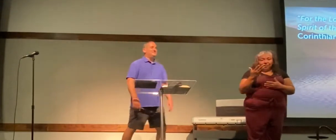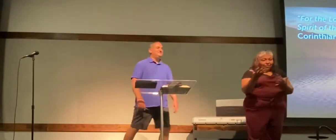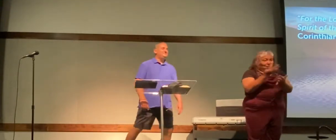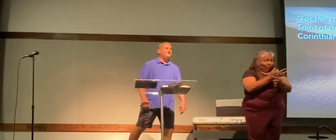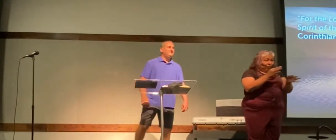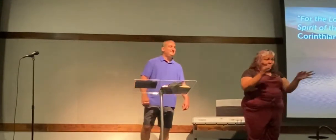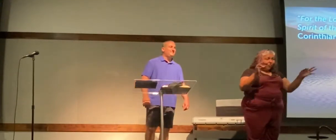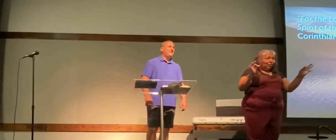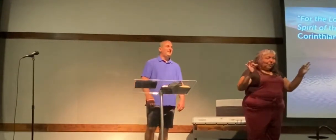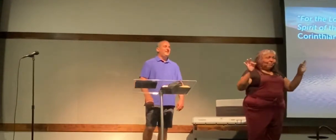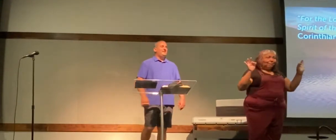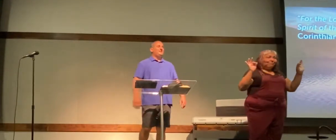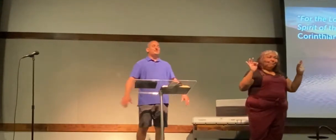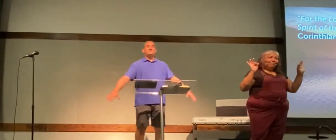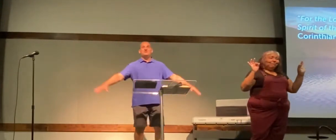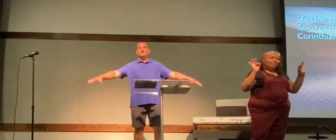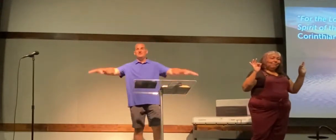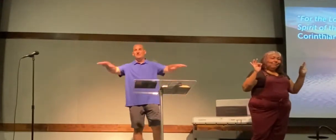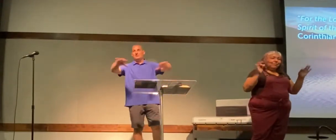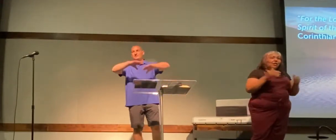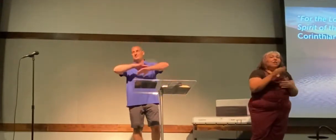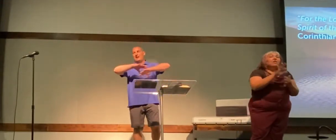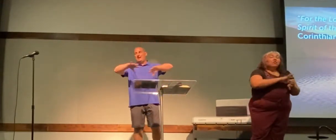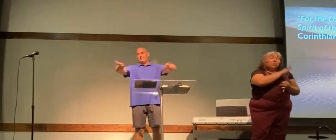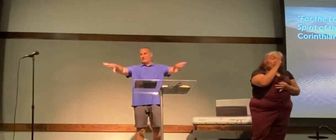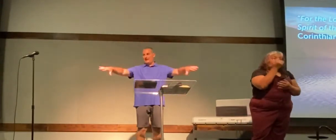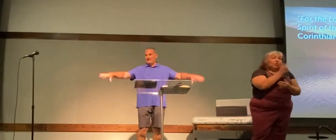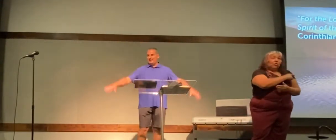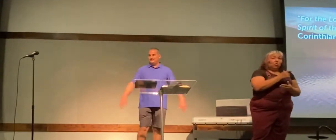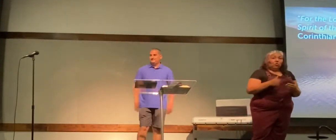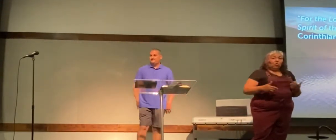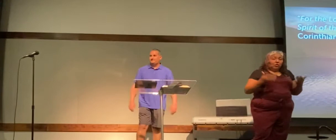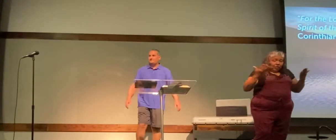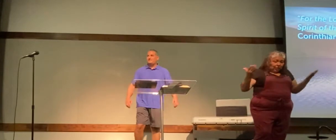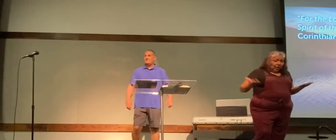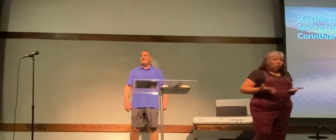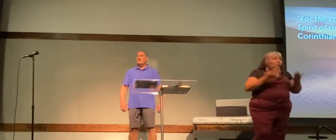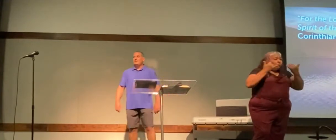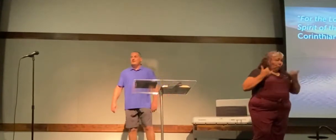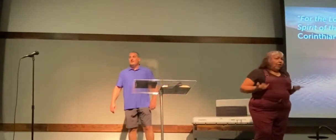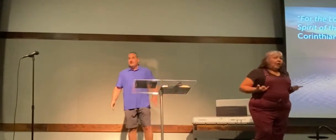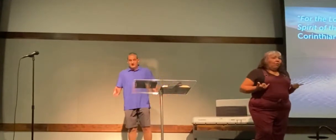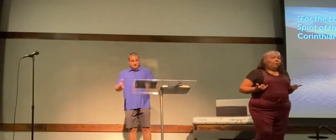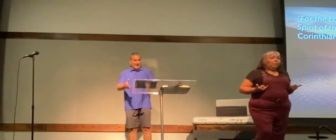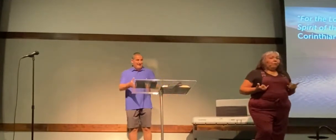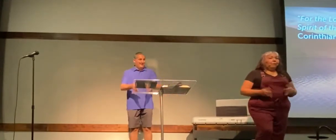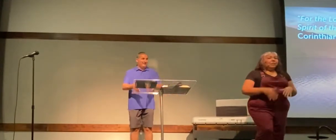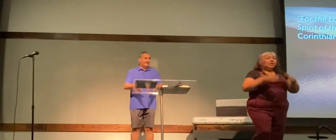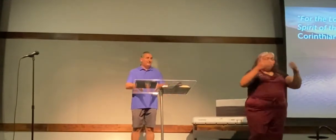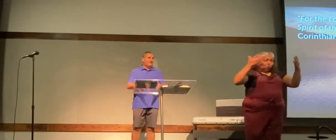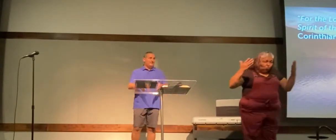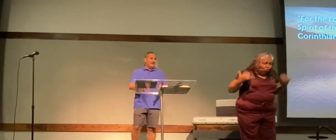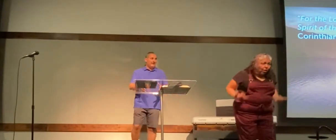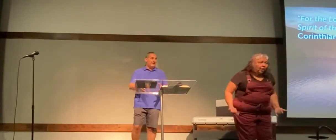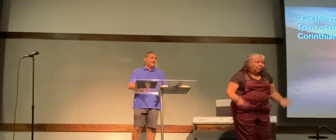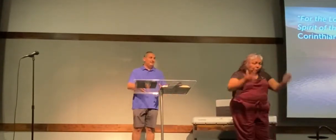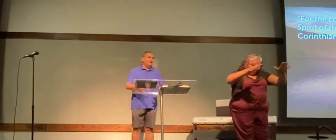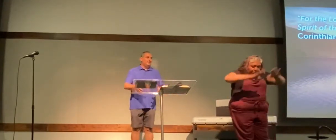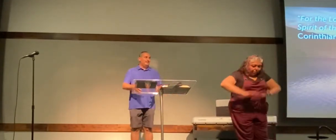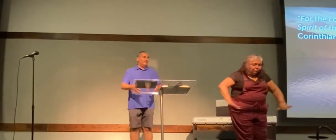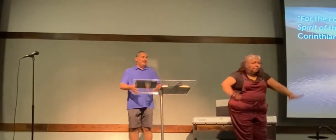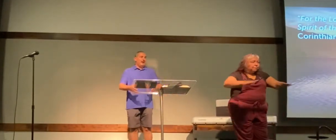there is freedom. The Spirit of the Lord is right here, right now. He's right here, right